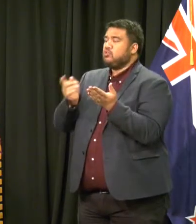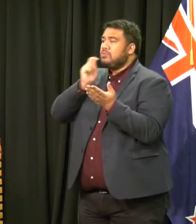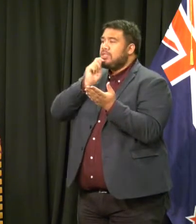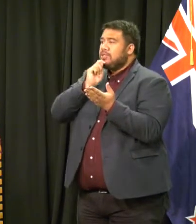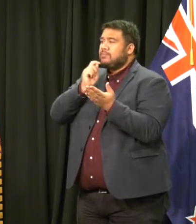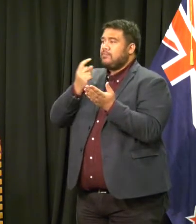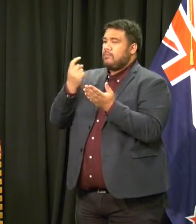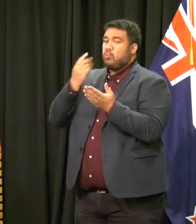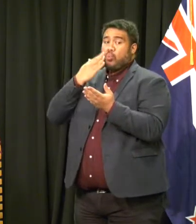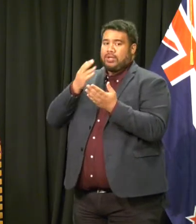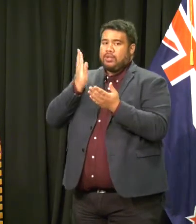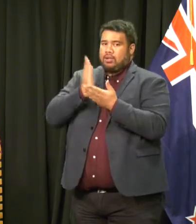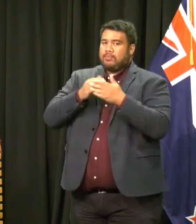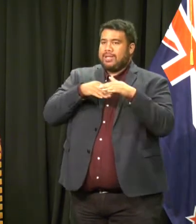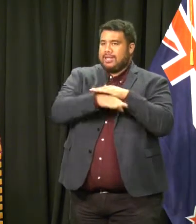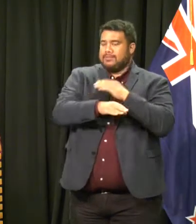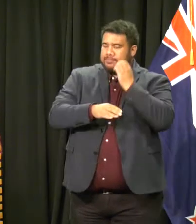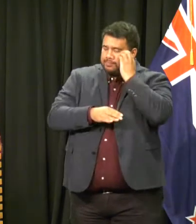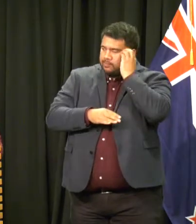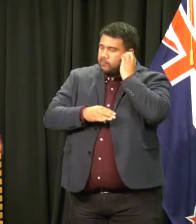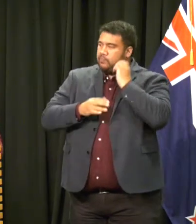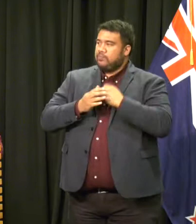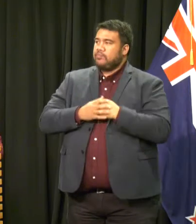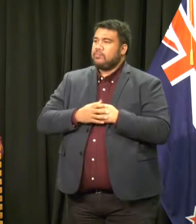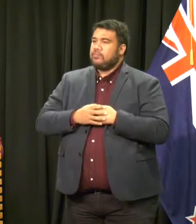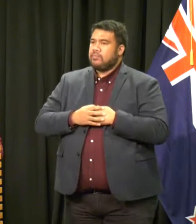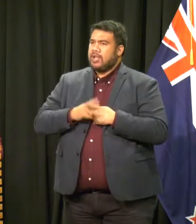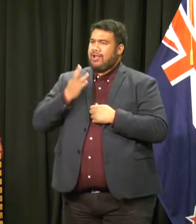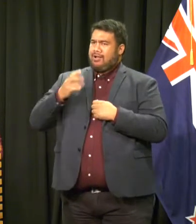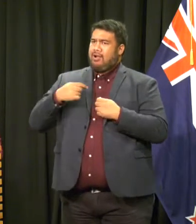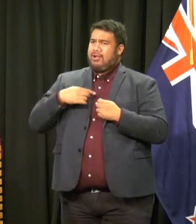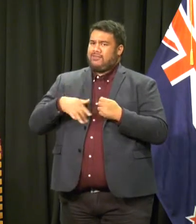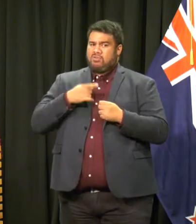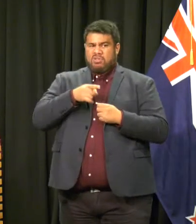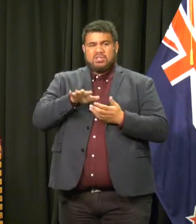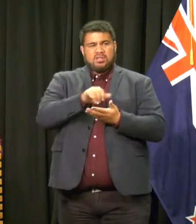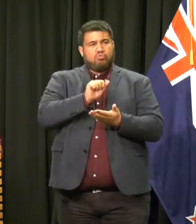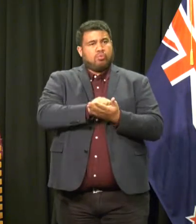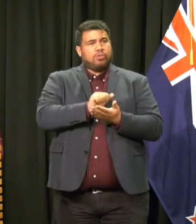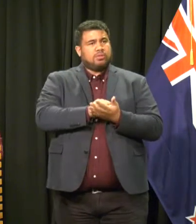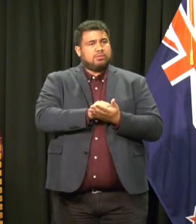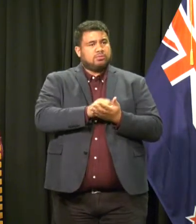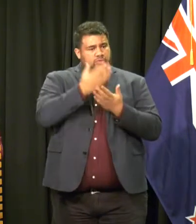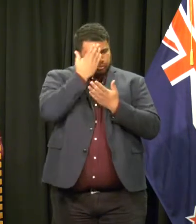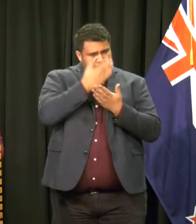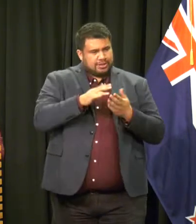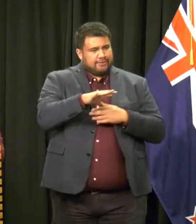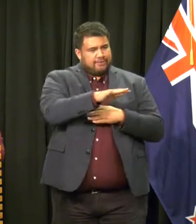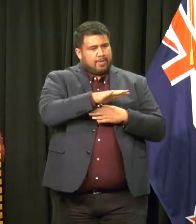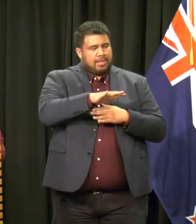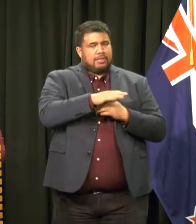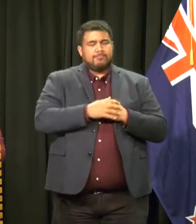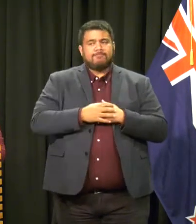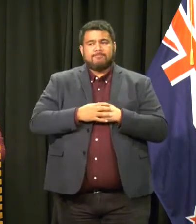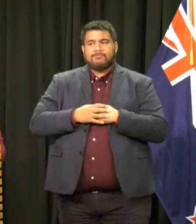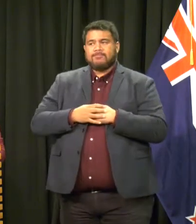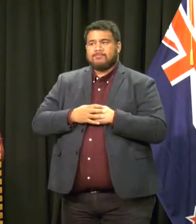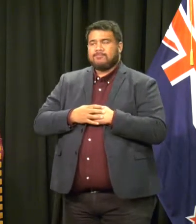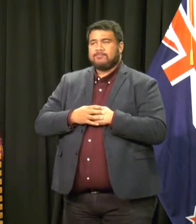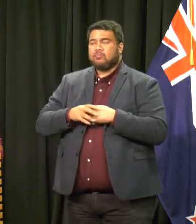it's occurred. Again, that seems totally appropriate to me, but one of the decisions that they have made